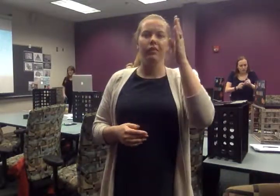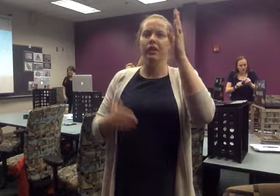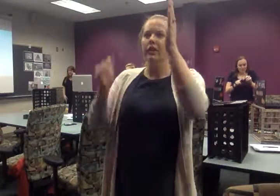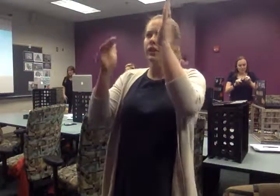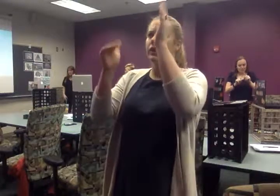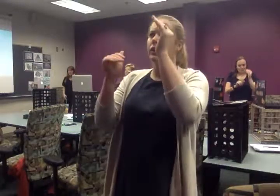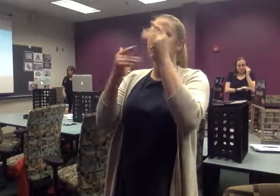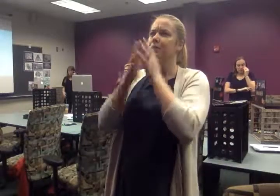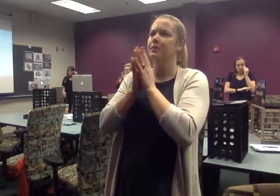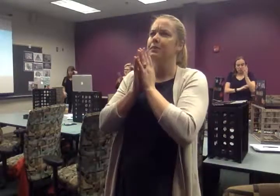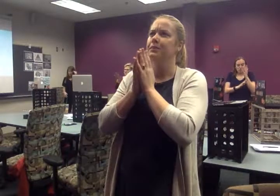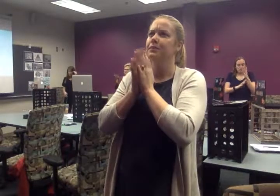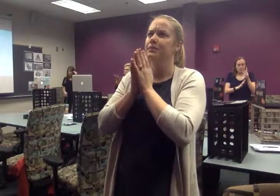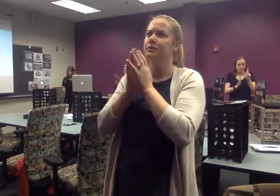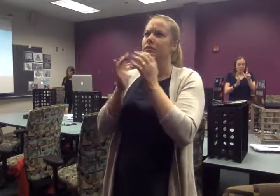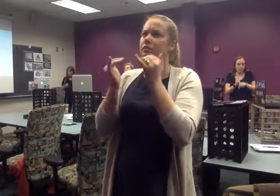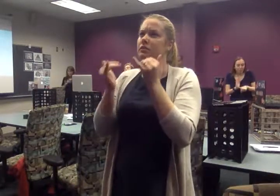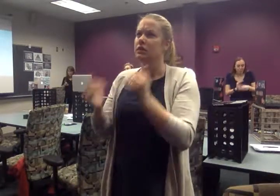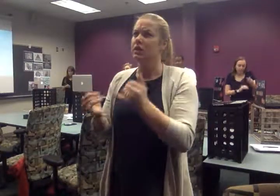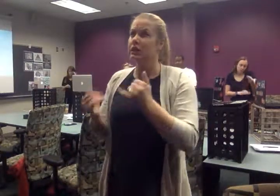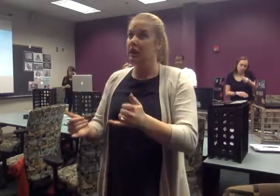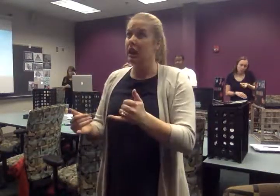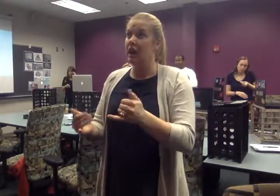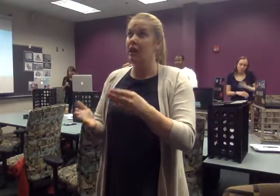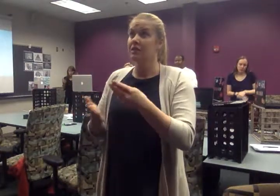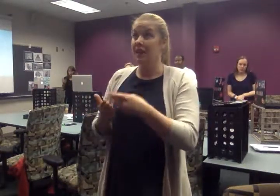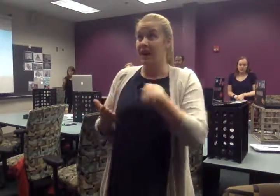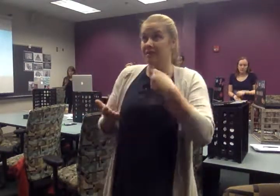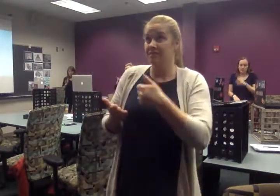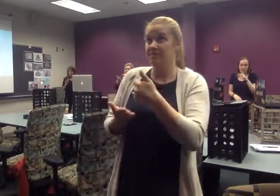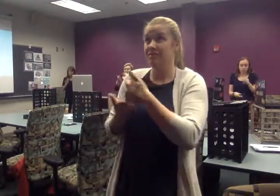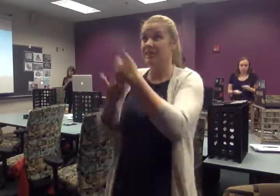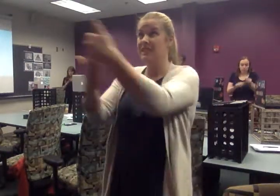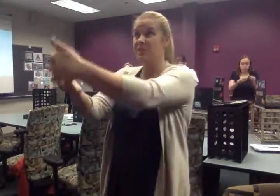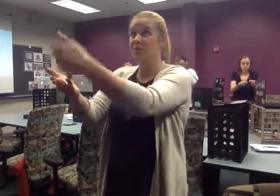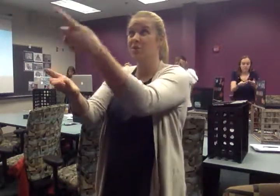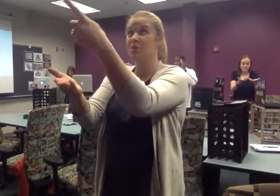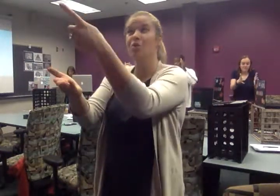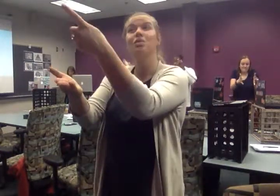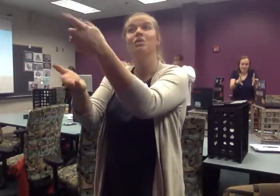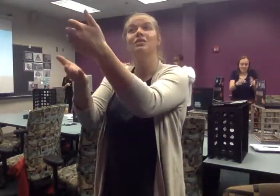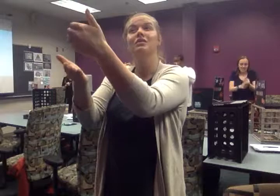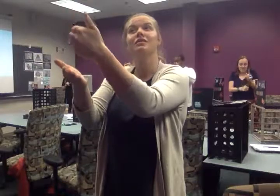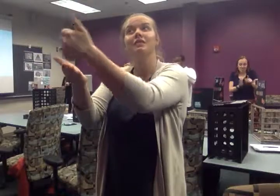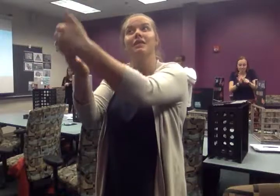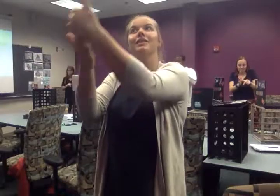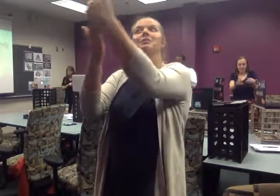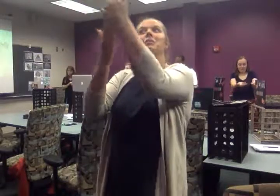gives today will be repaid at some future date with something of roughly equivalent value. So in small,